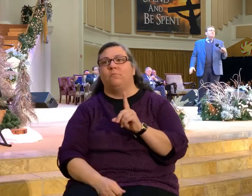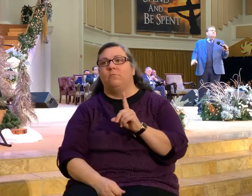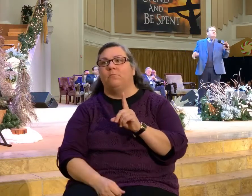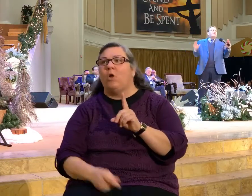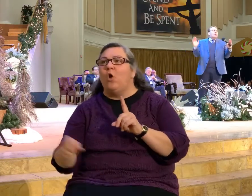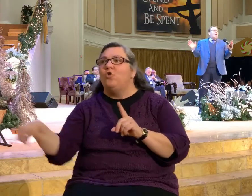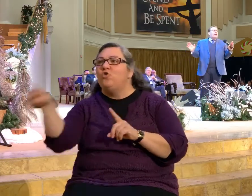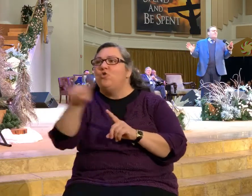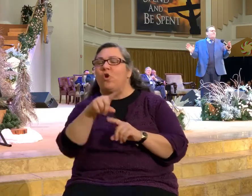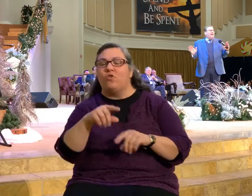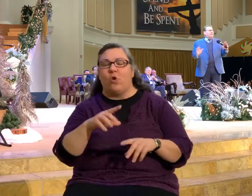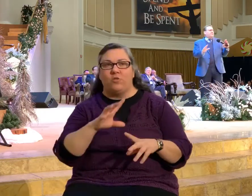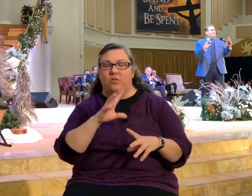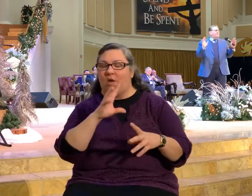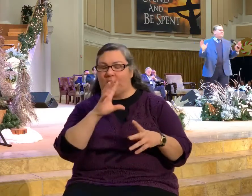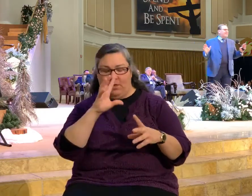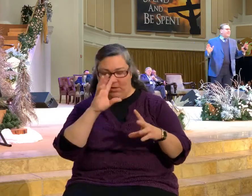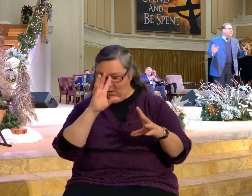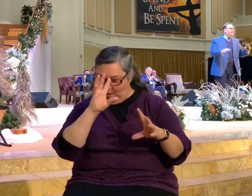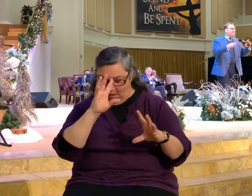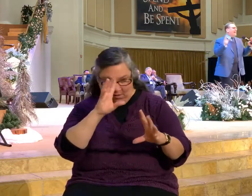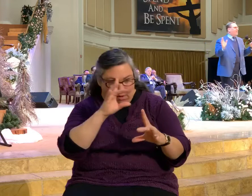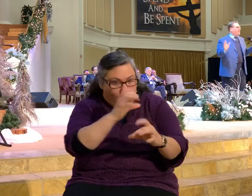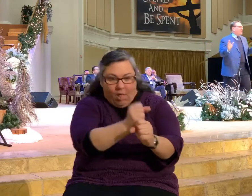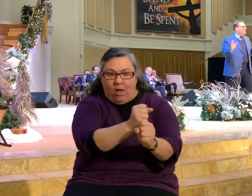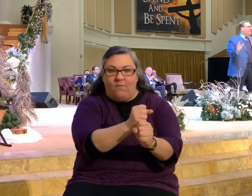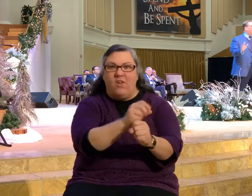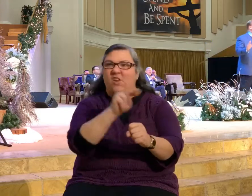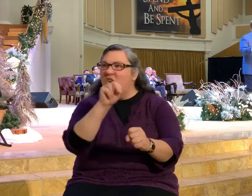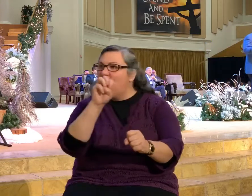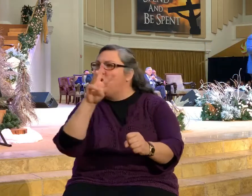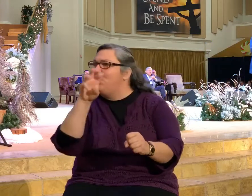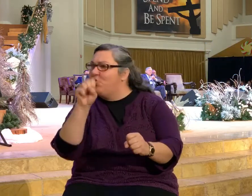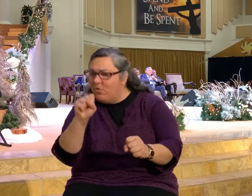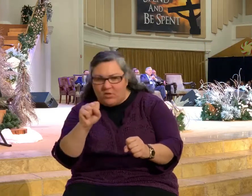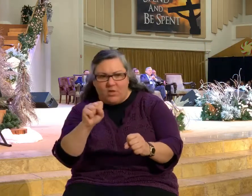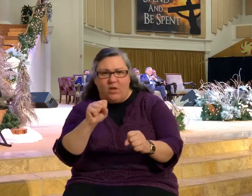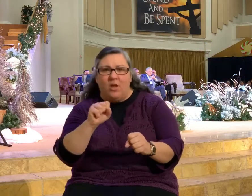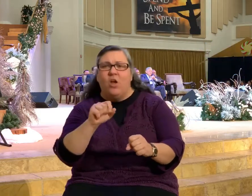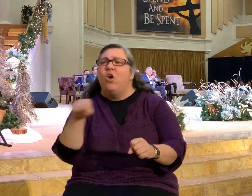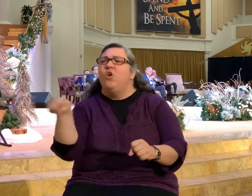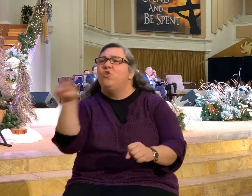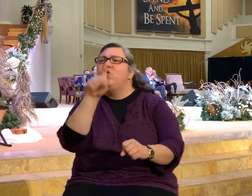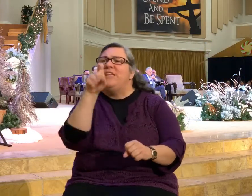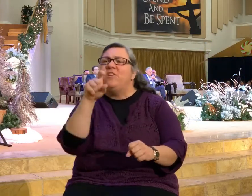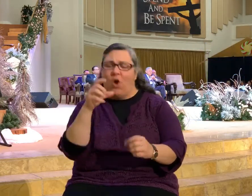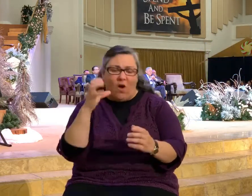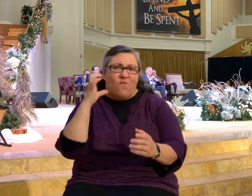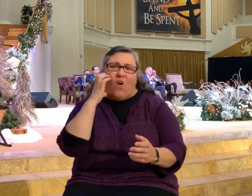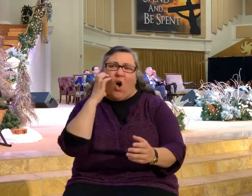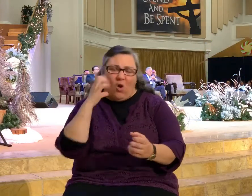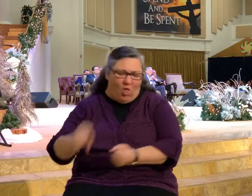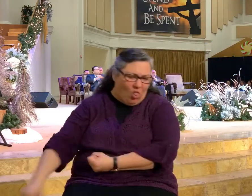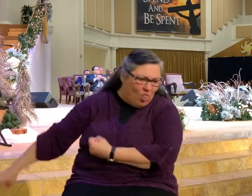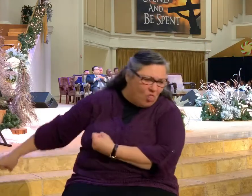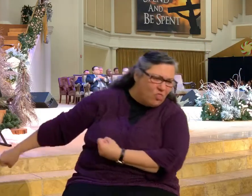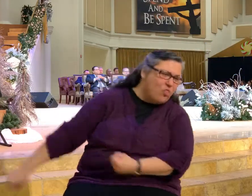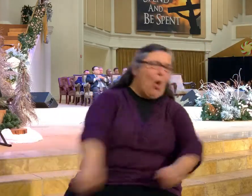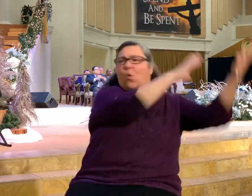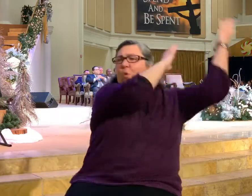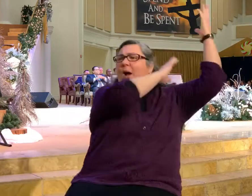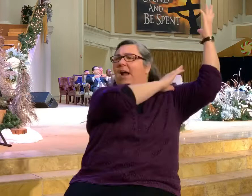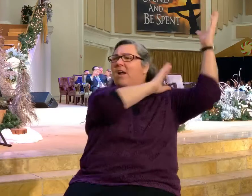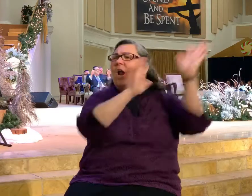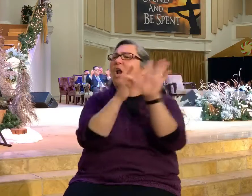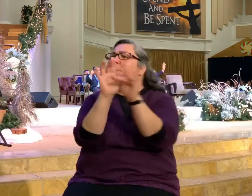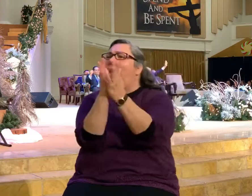afraid, you're so caught up in Fox News and CNN and the Sacramento Bee, you need to throw your phone and computer away and get your Bible out.